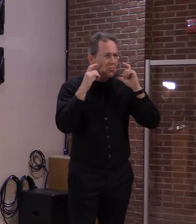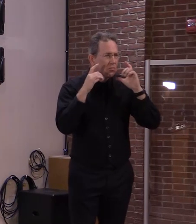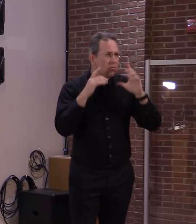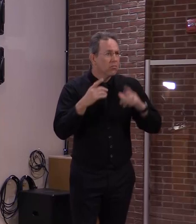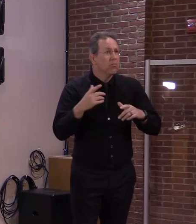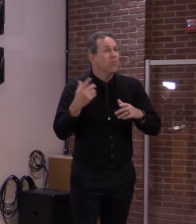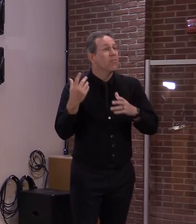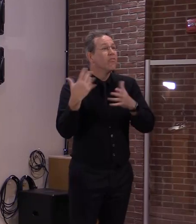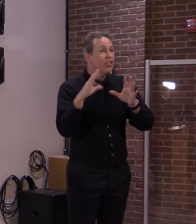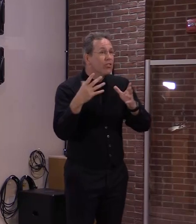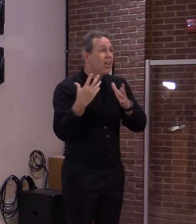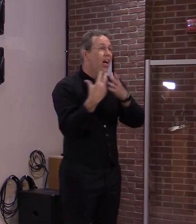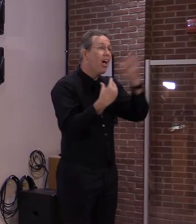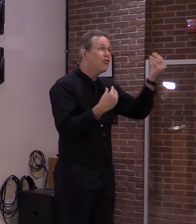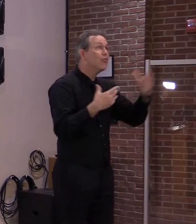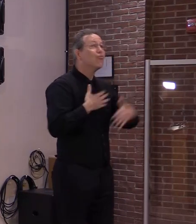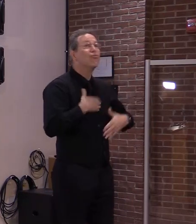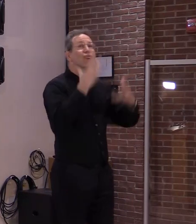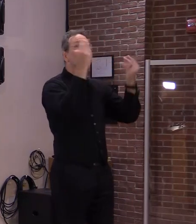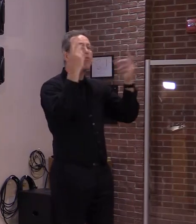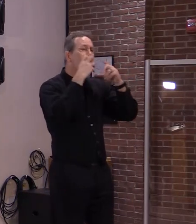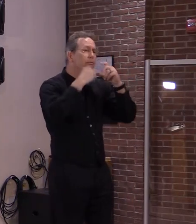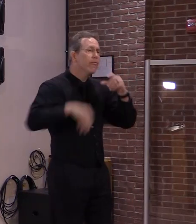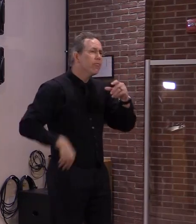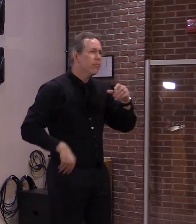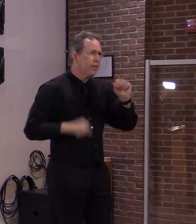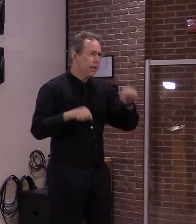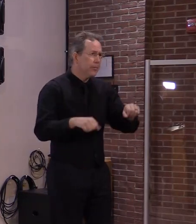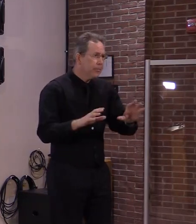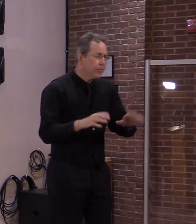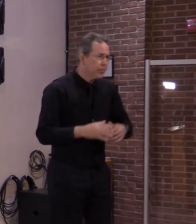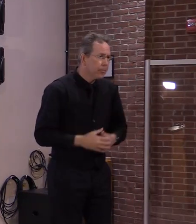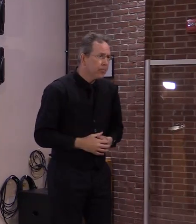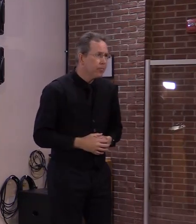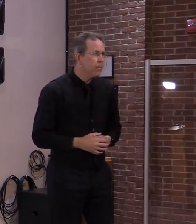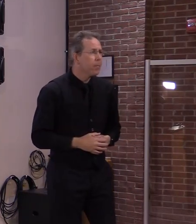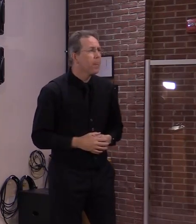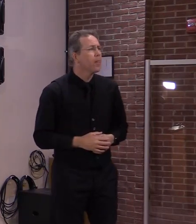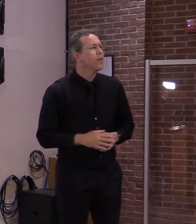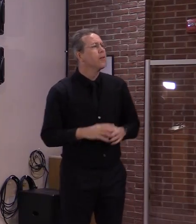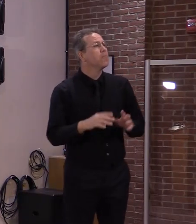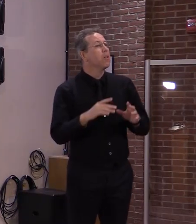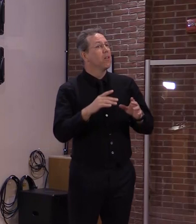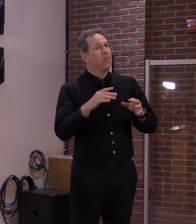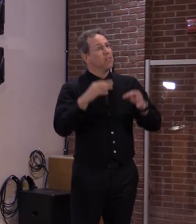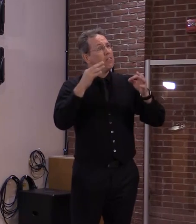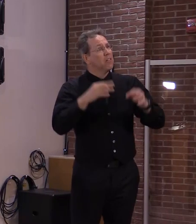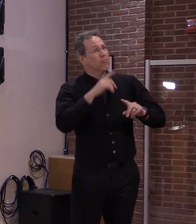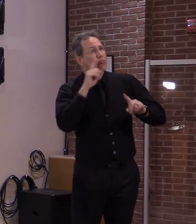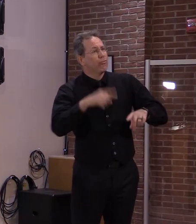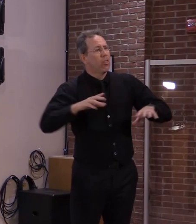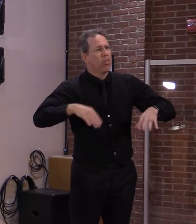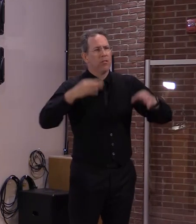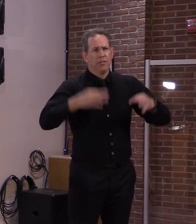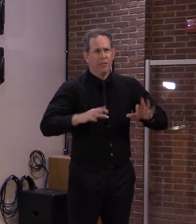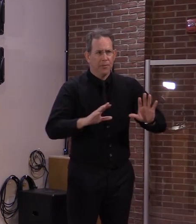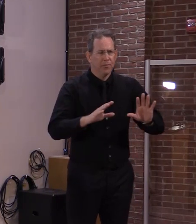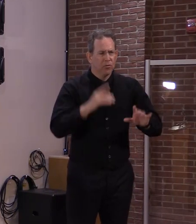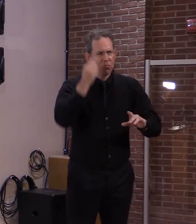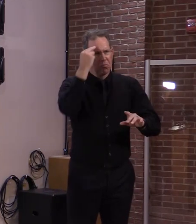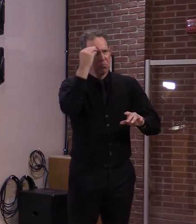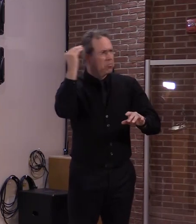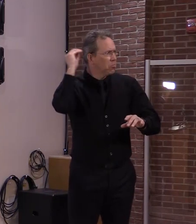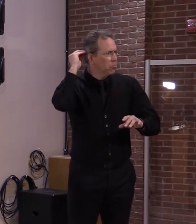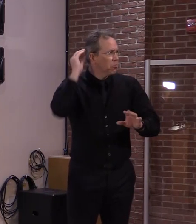conversations because I know that other governors are having those conversations as well. Right.